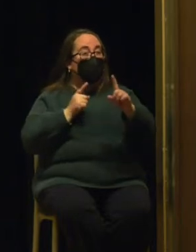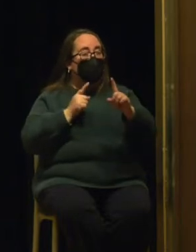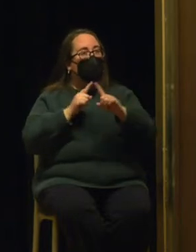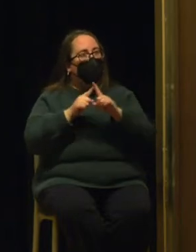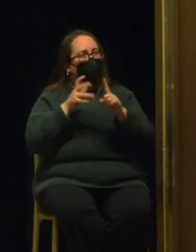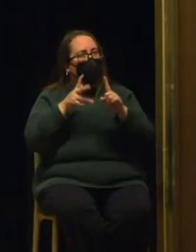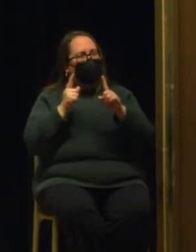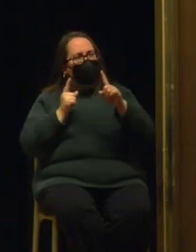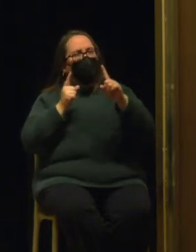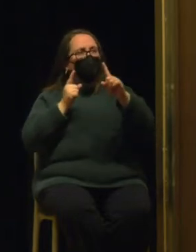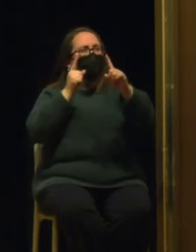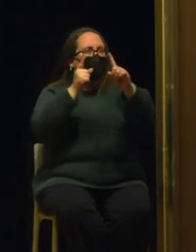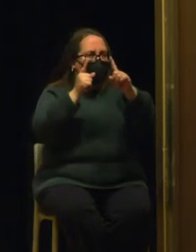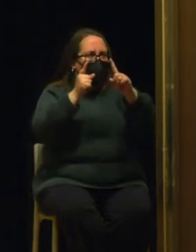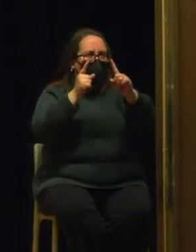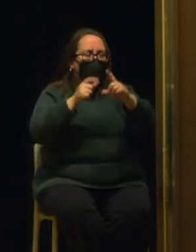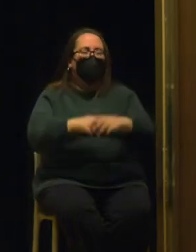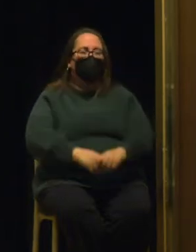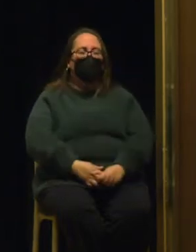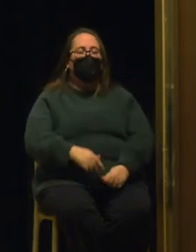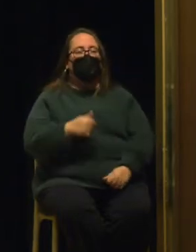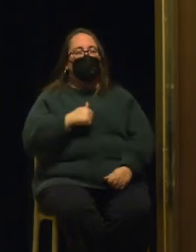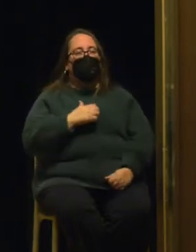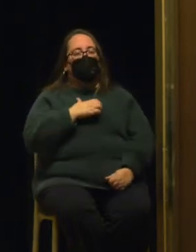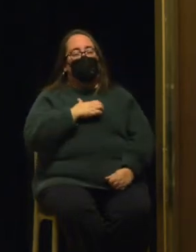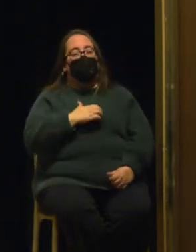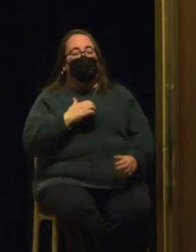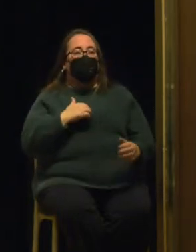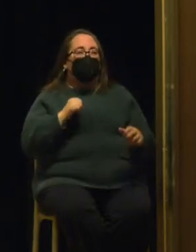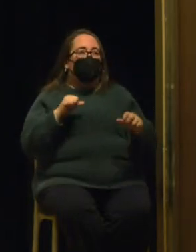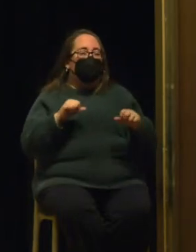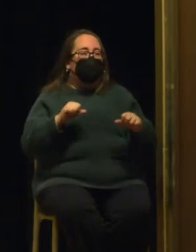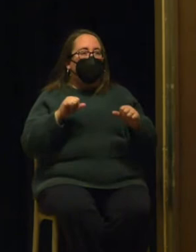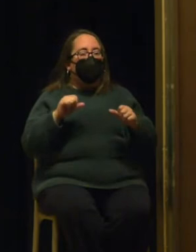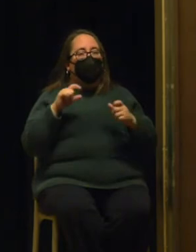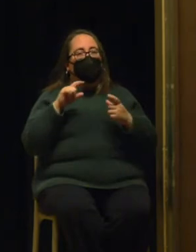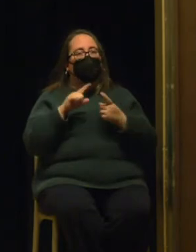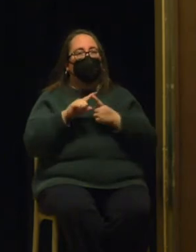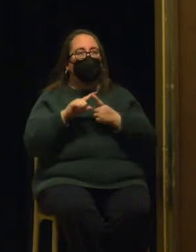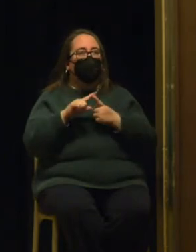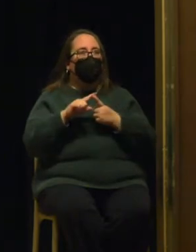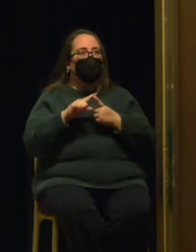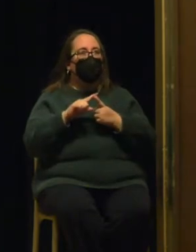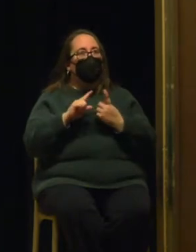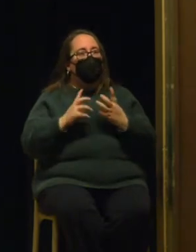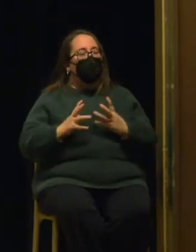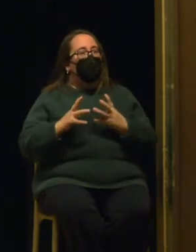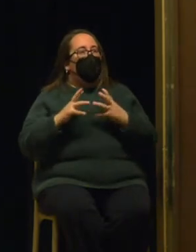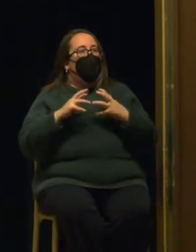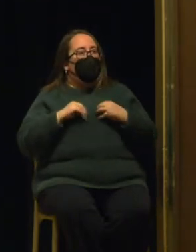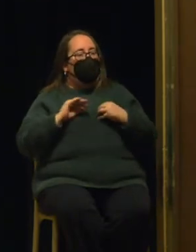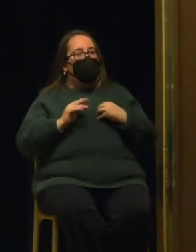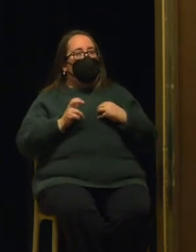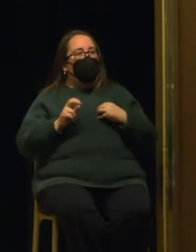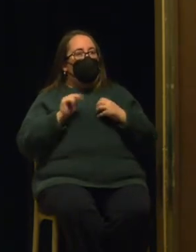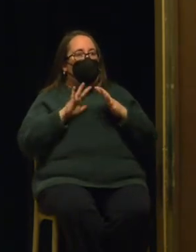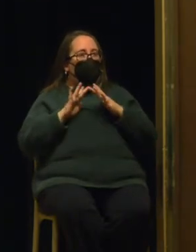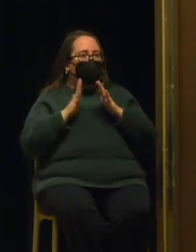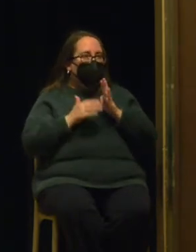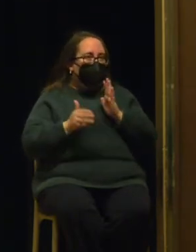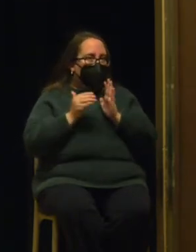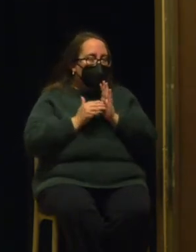enough. You know, I wish we had the ability to own our own networks again, or,